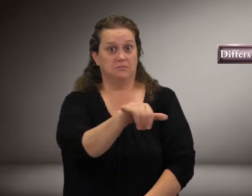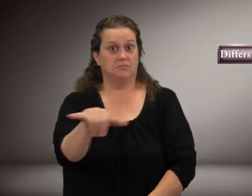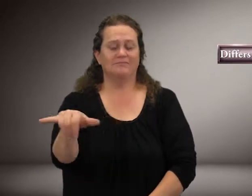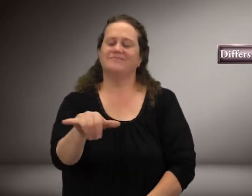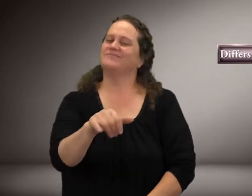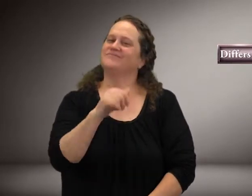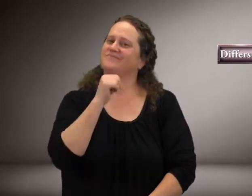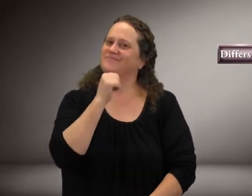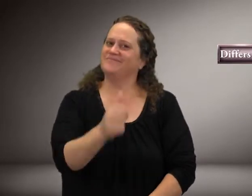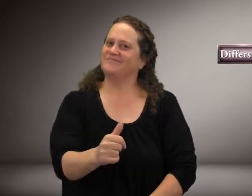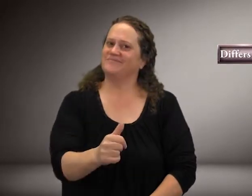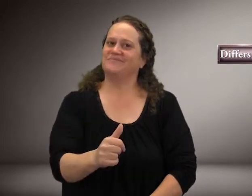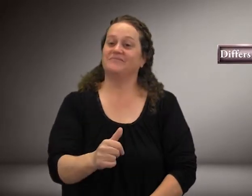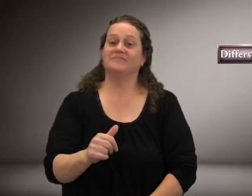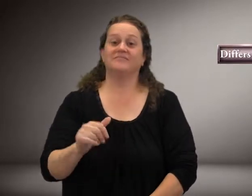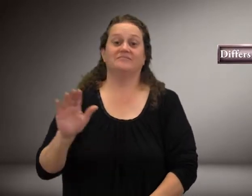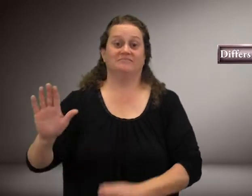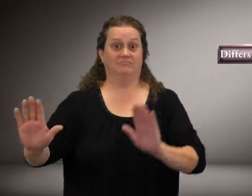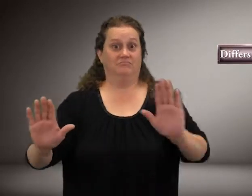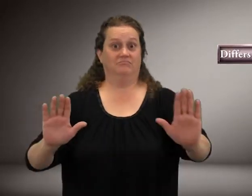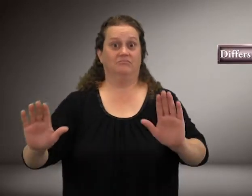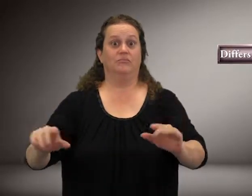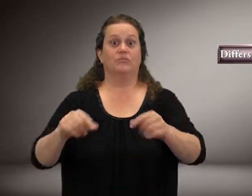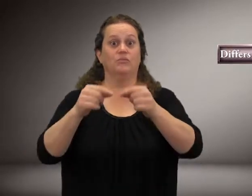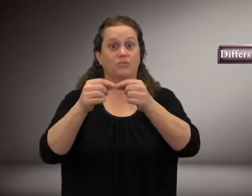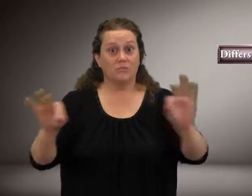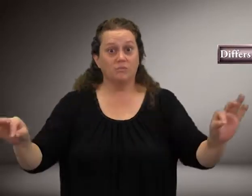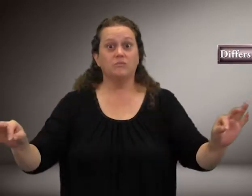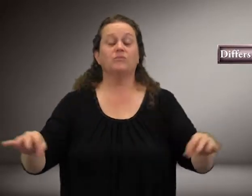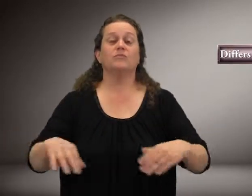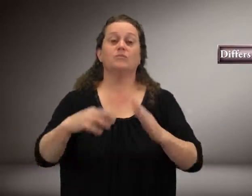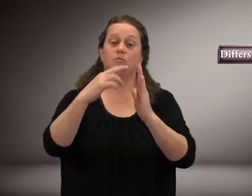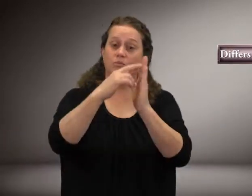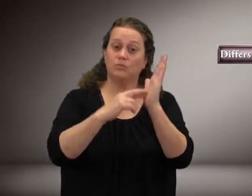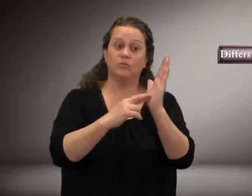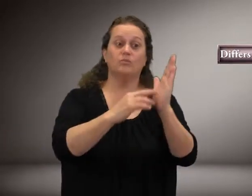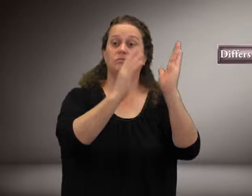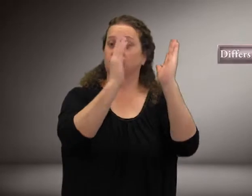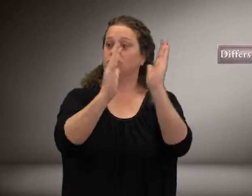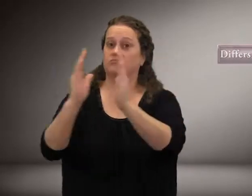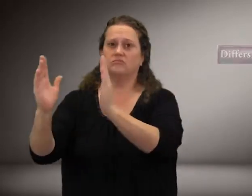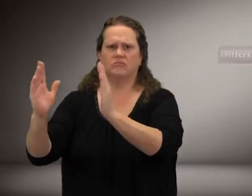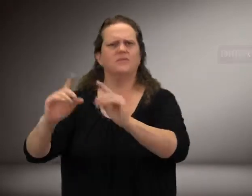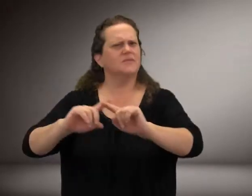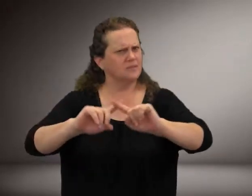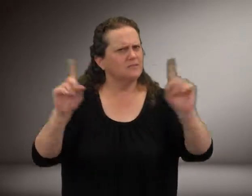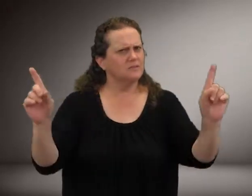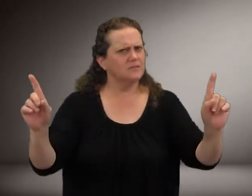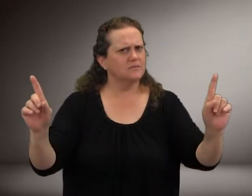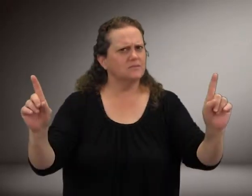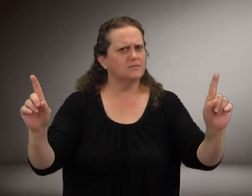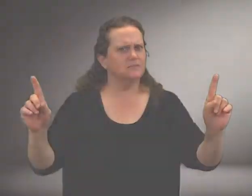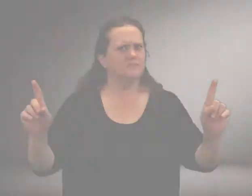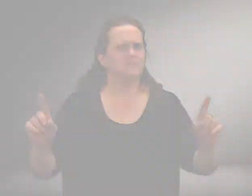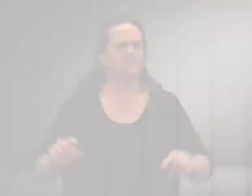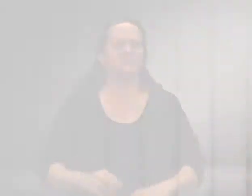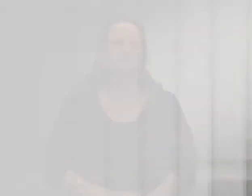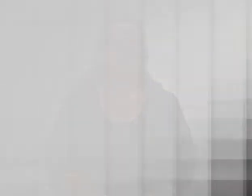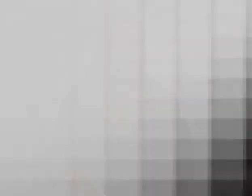When it comes to ASL and English, they are not the same language. They have their own grammar, their own rules, and their own order. They are two